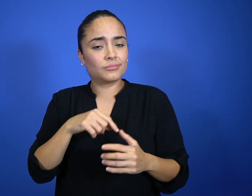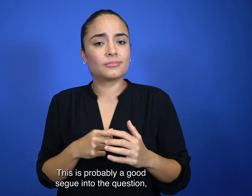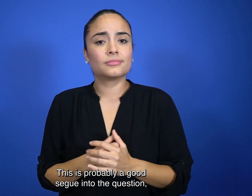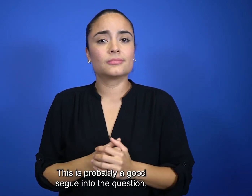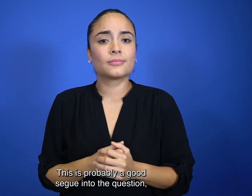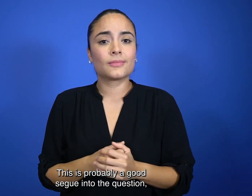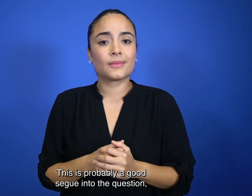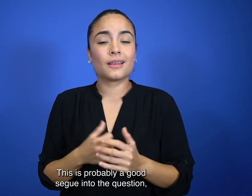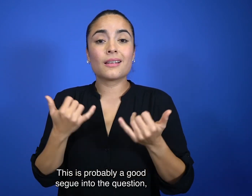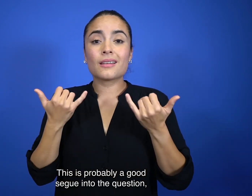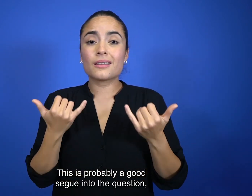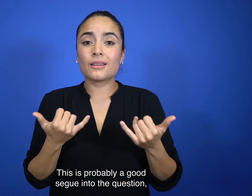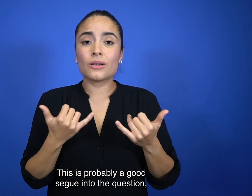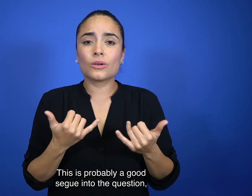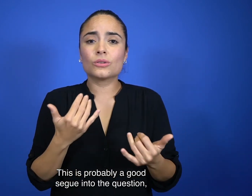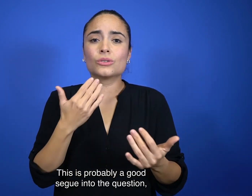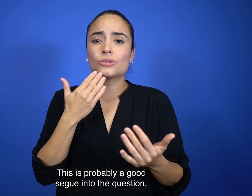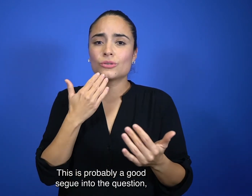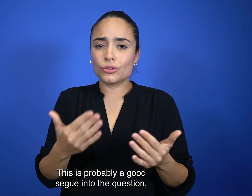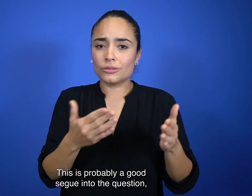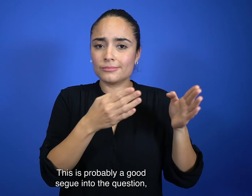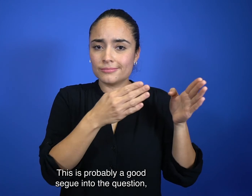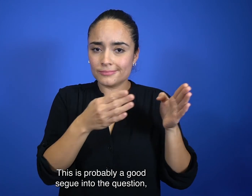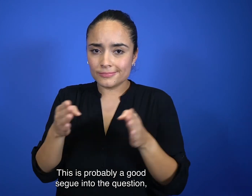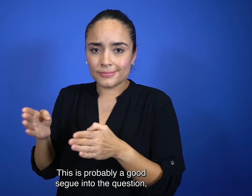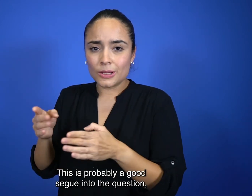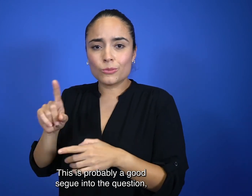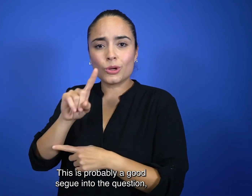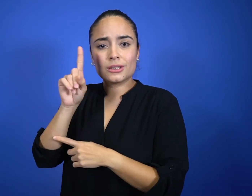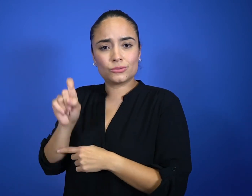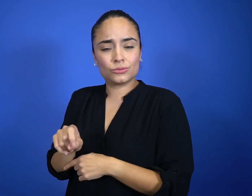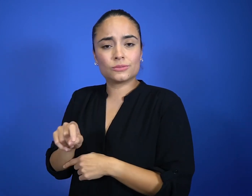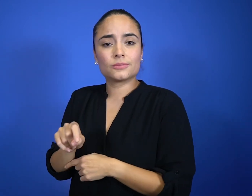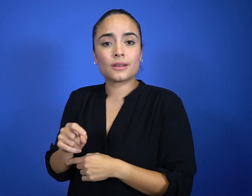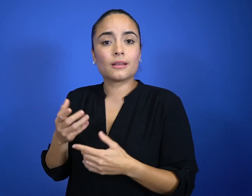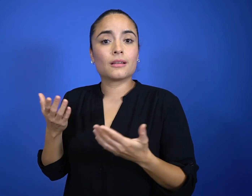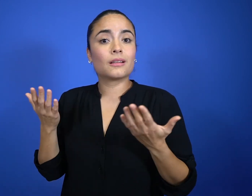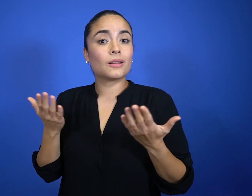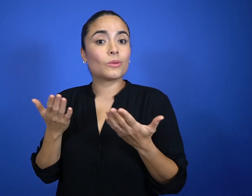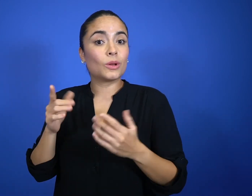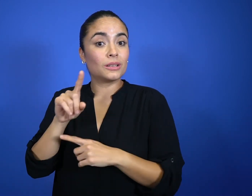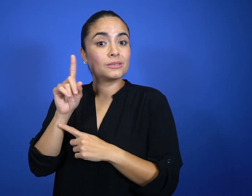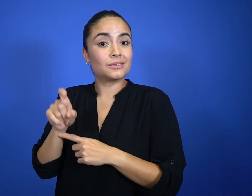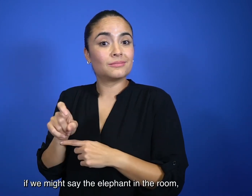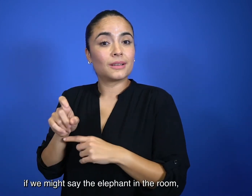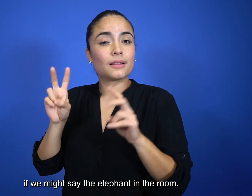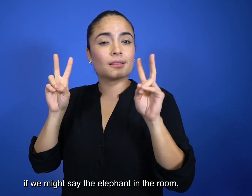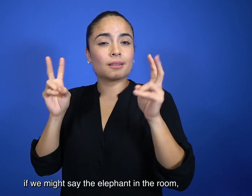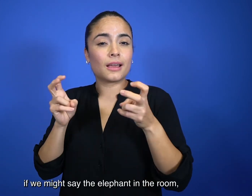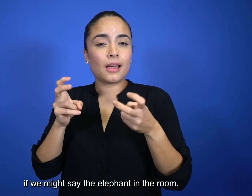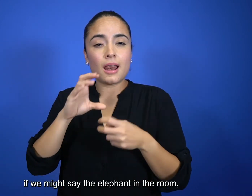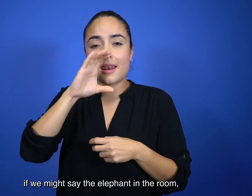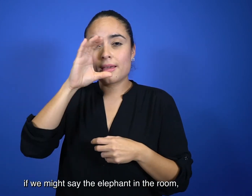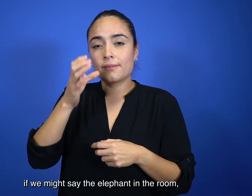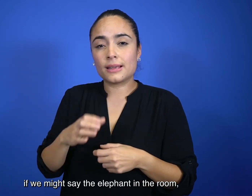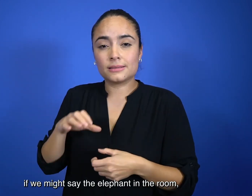This is probably a good segue into the question, if we might say the elephant in the